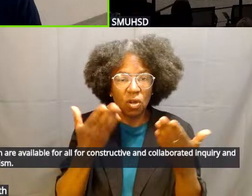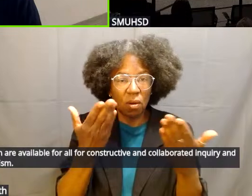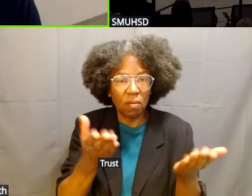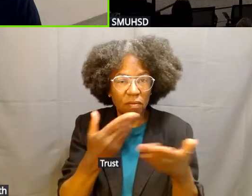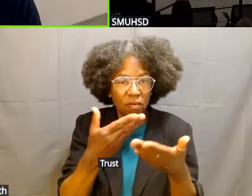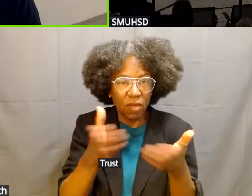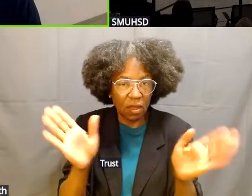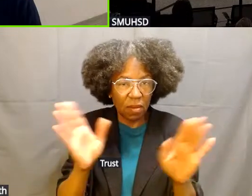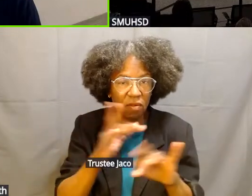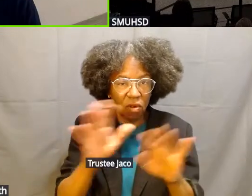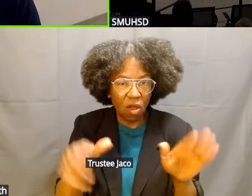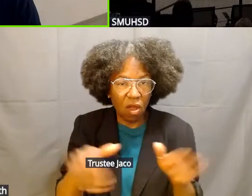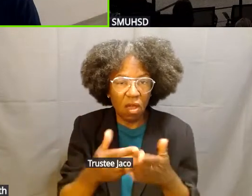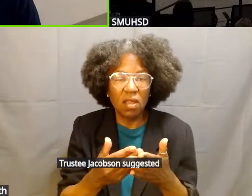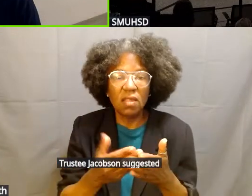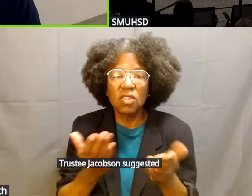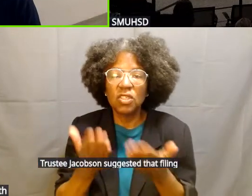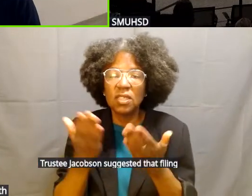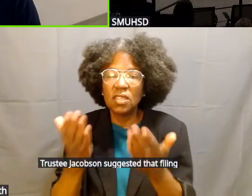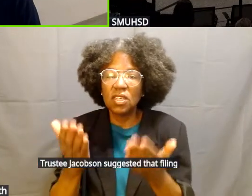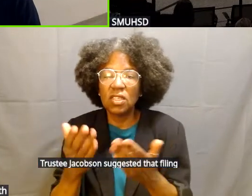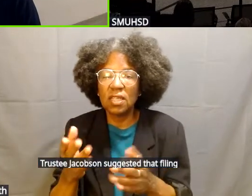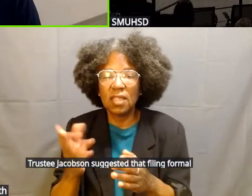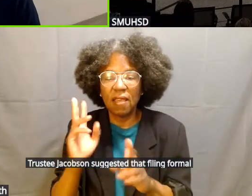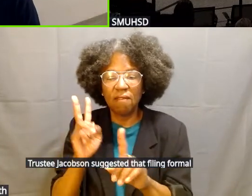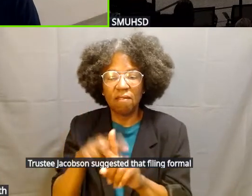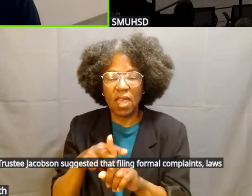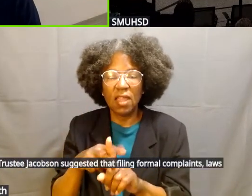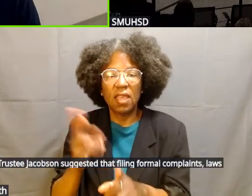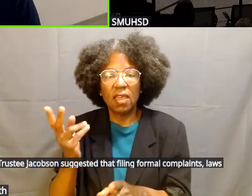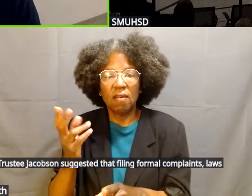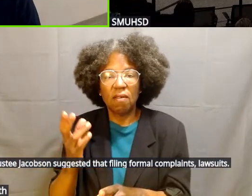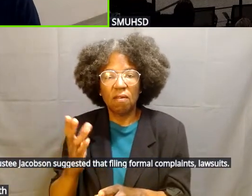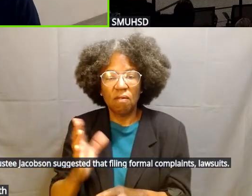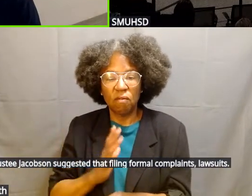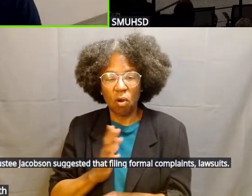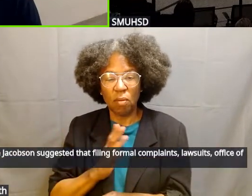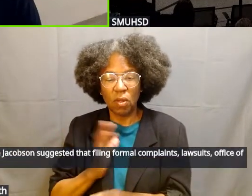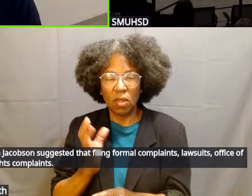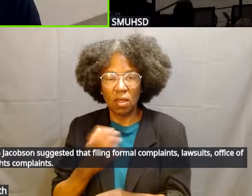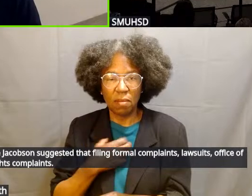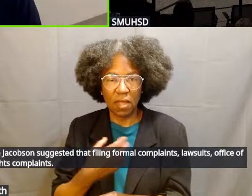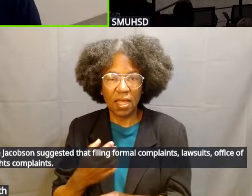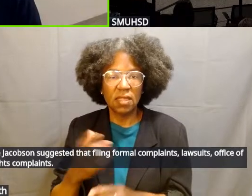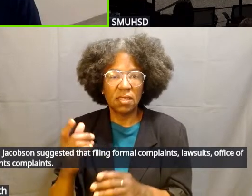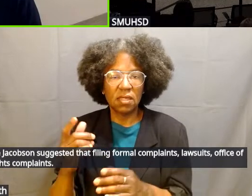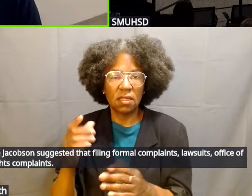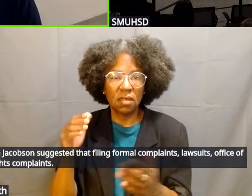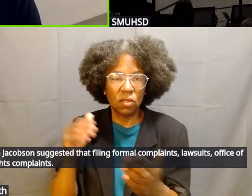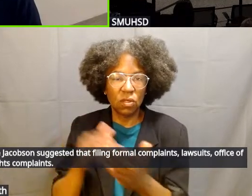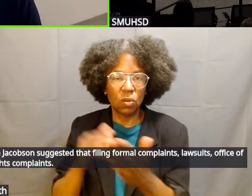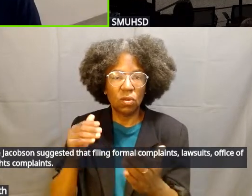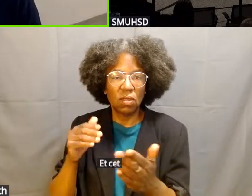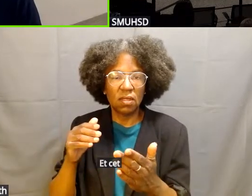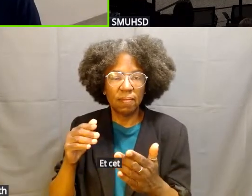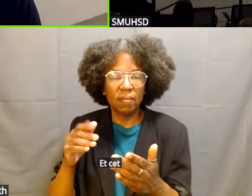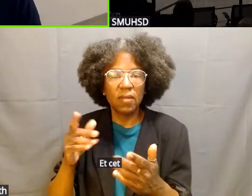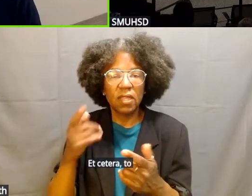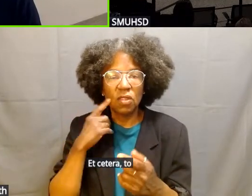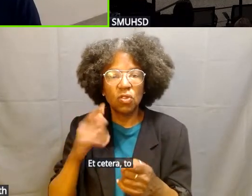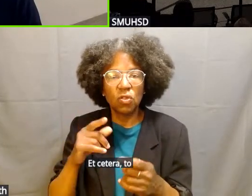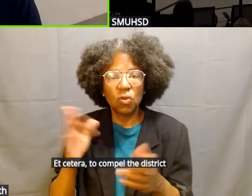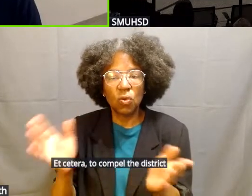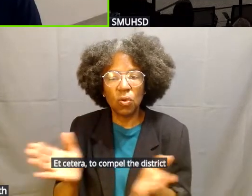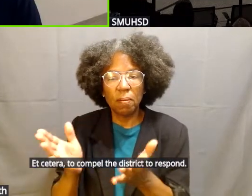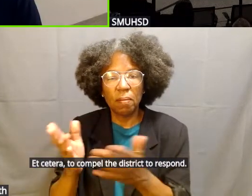Jacobson suggested that filing formal complaints, lawsuits, Office of Civil Rights complaints, etc., to compel the district to